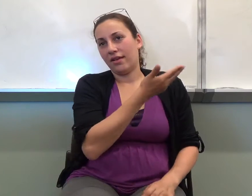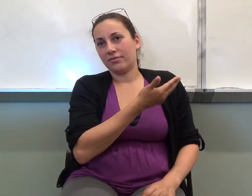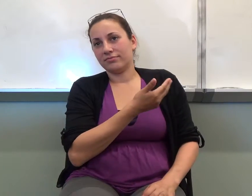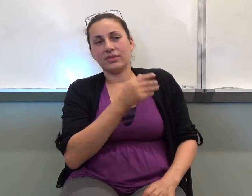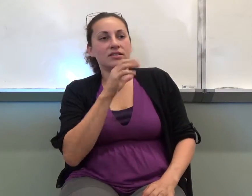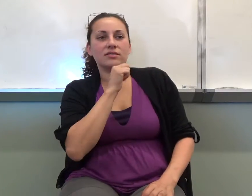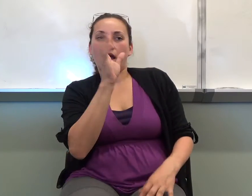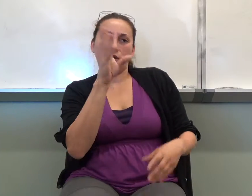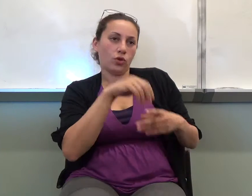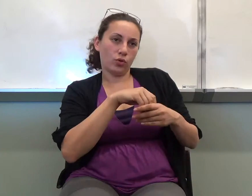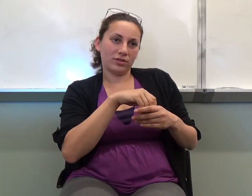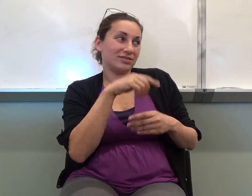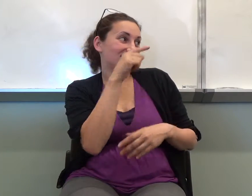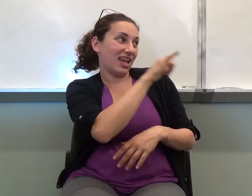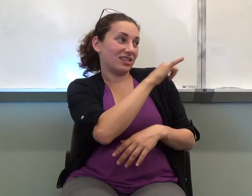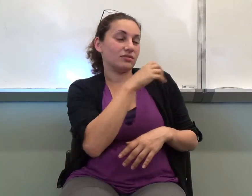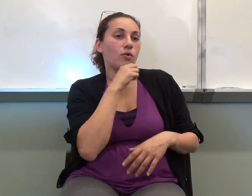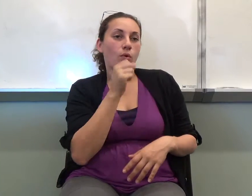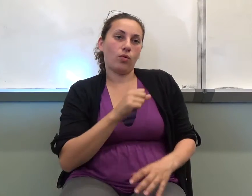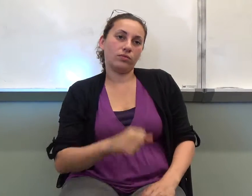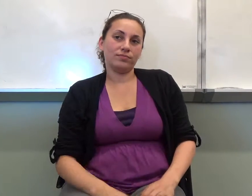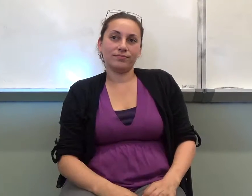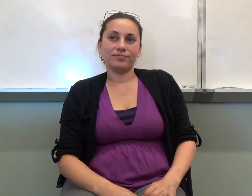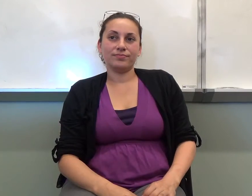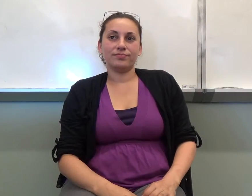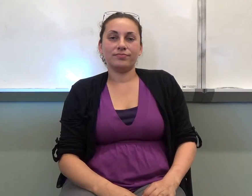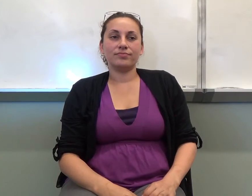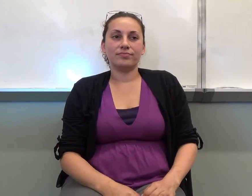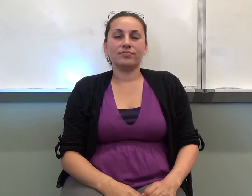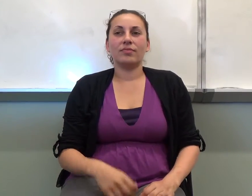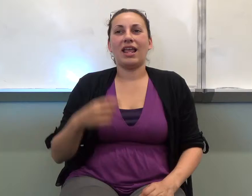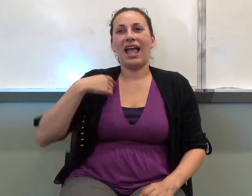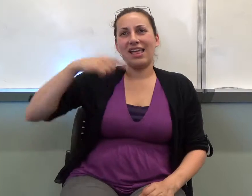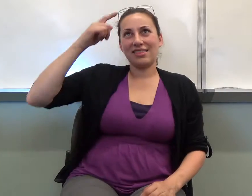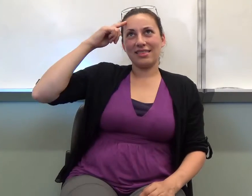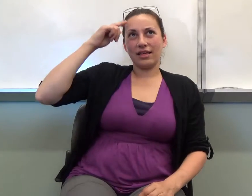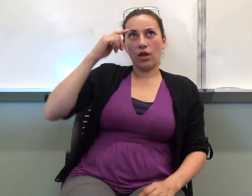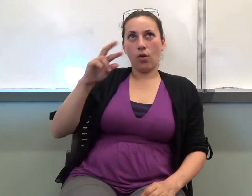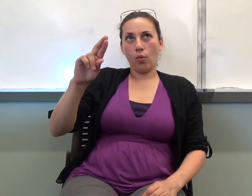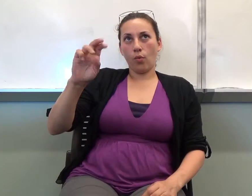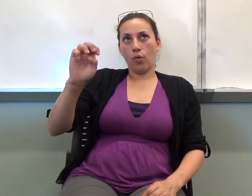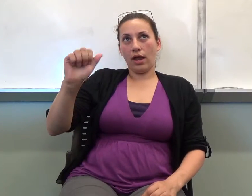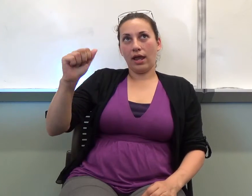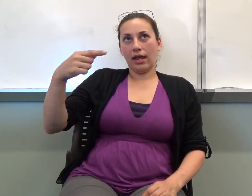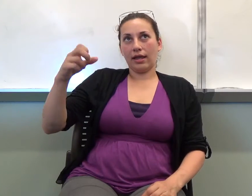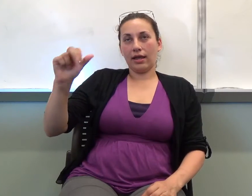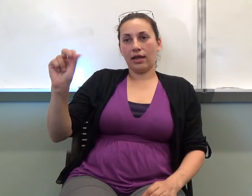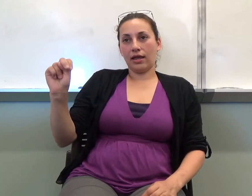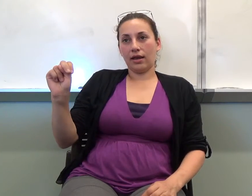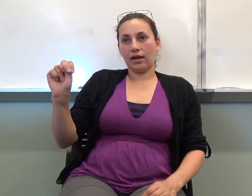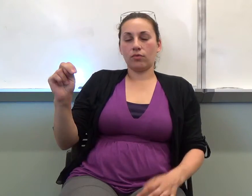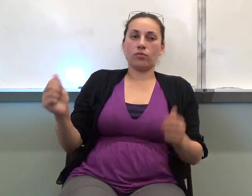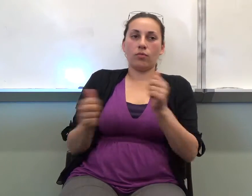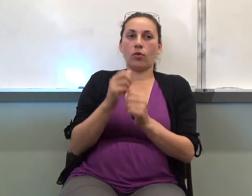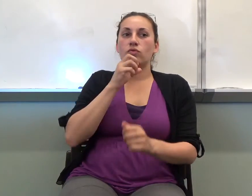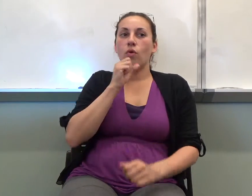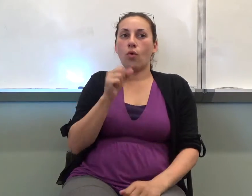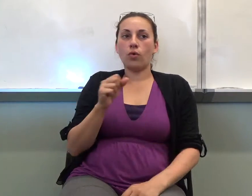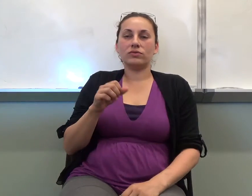this because this is too old. I think Reagan was the oldest. I think he was 69. Okay. So